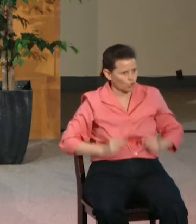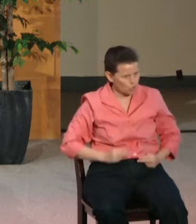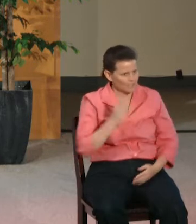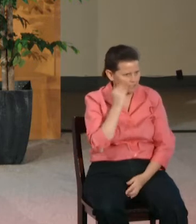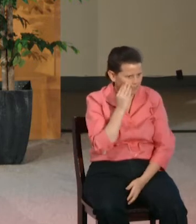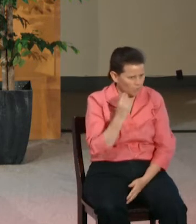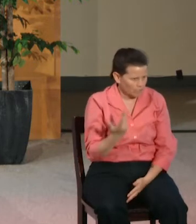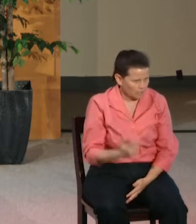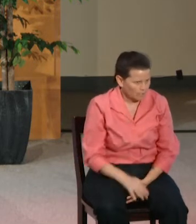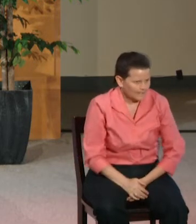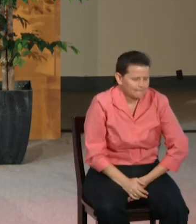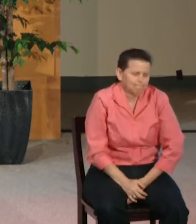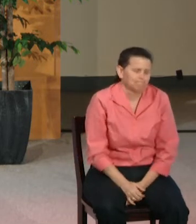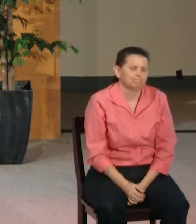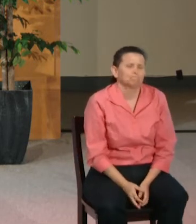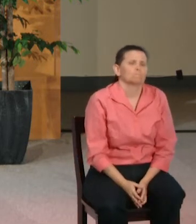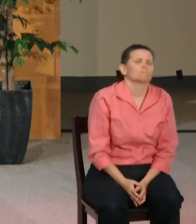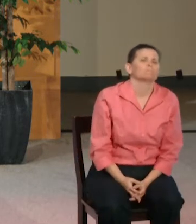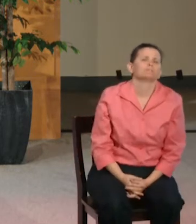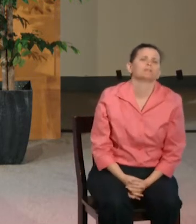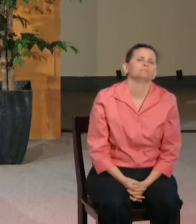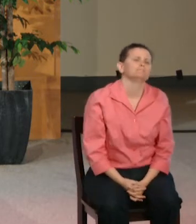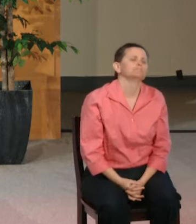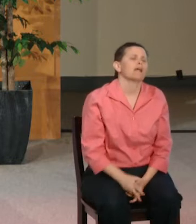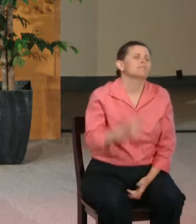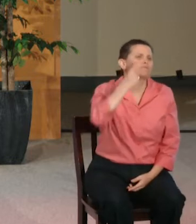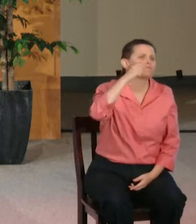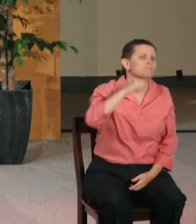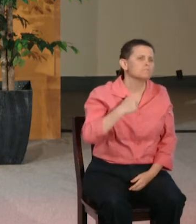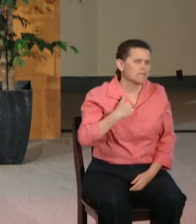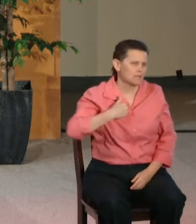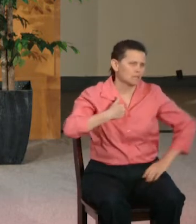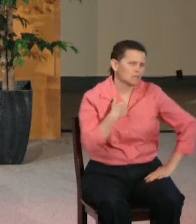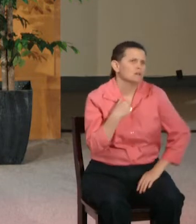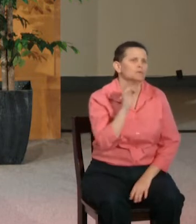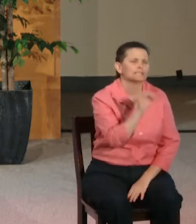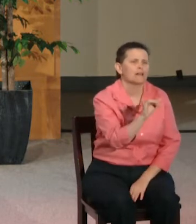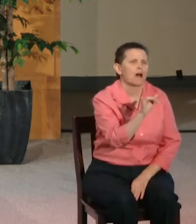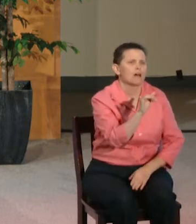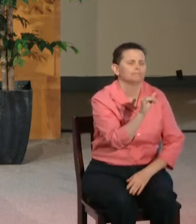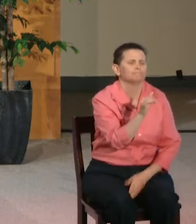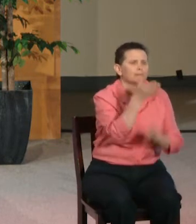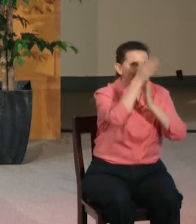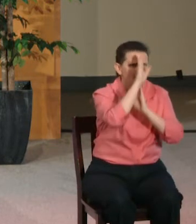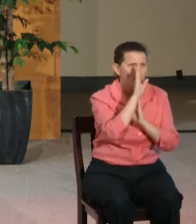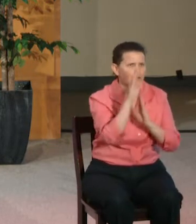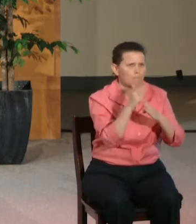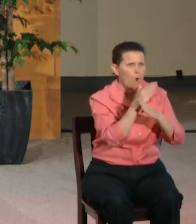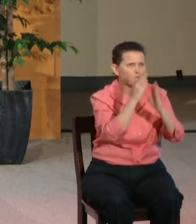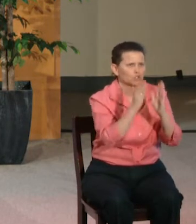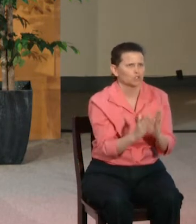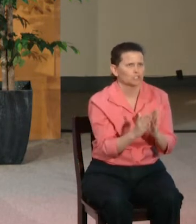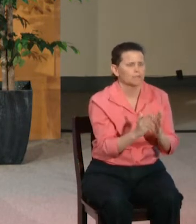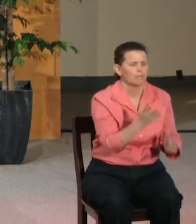penguins was that partnership, that divine partnership that the masculine and the feminine, the mothers and